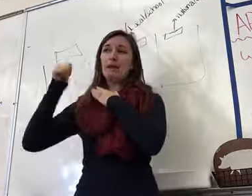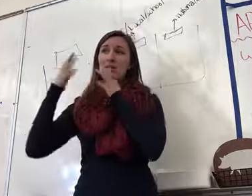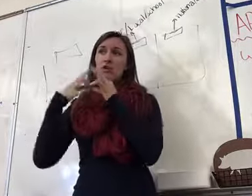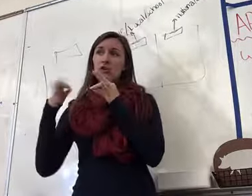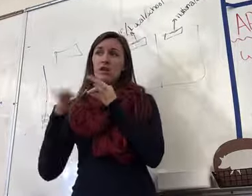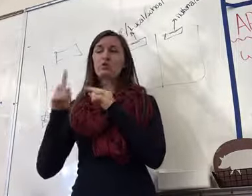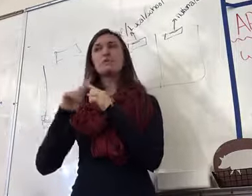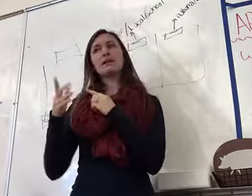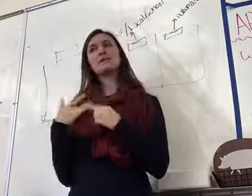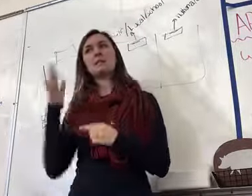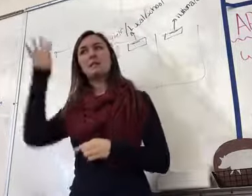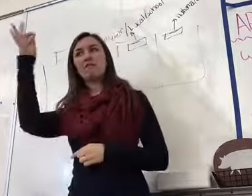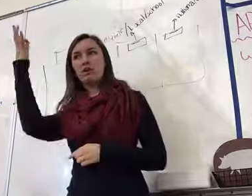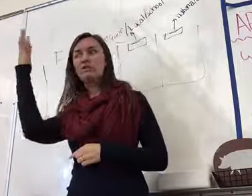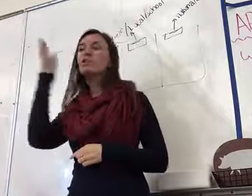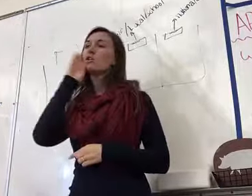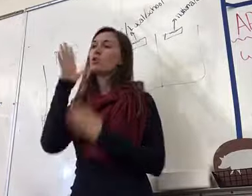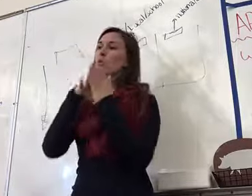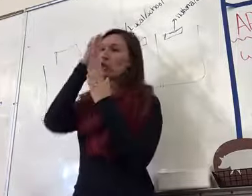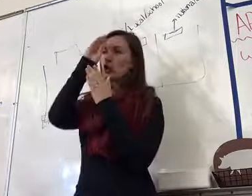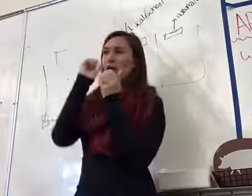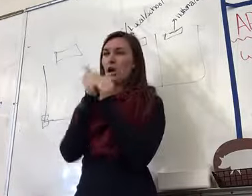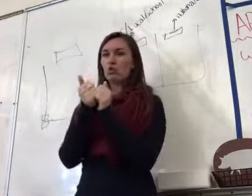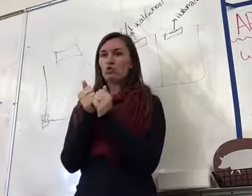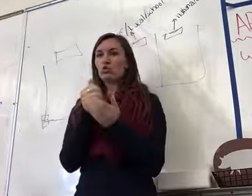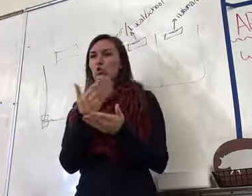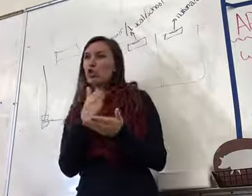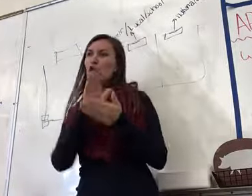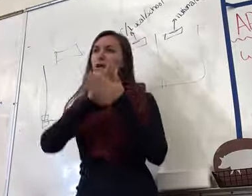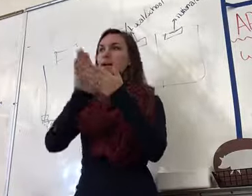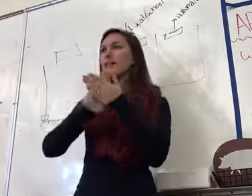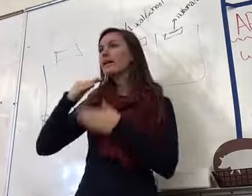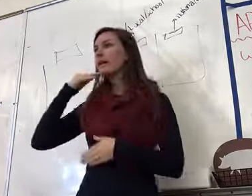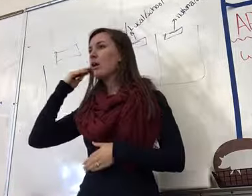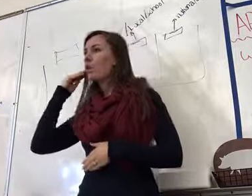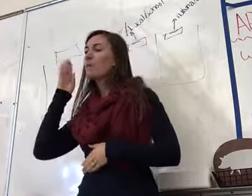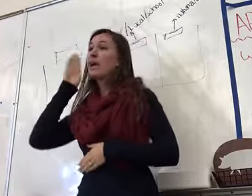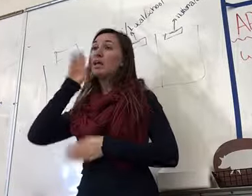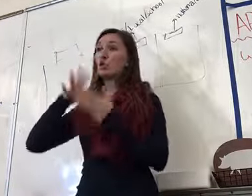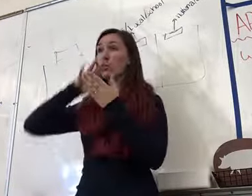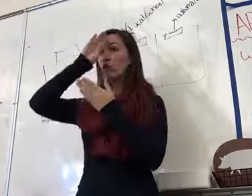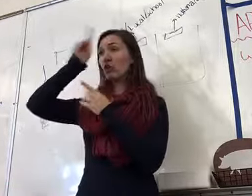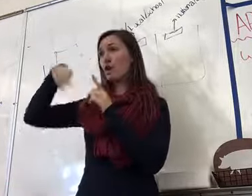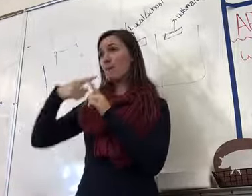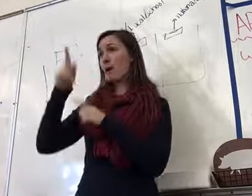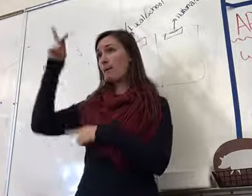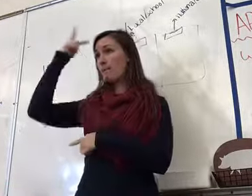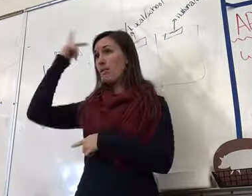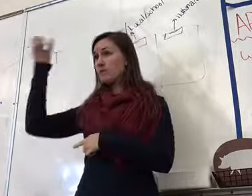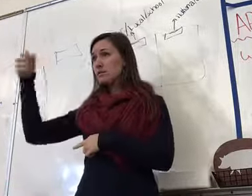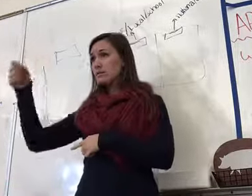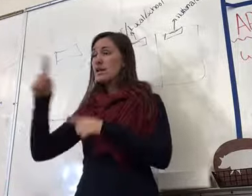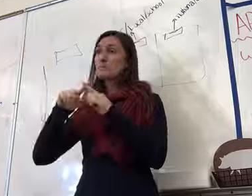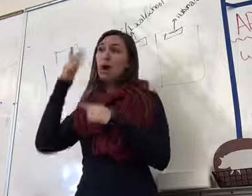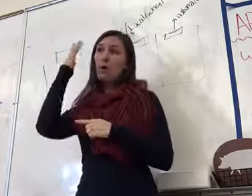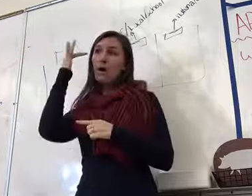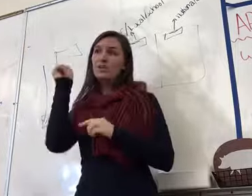learn how to be a homemaker, and you're going to learn the essentials of politics specifically so that you can teach your sons. The point of